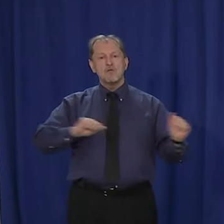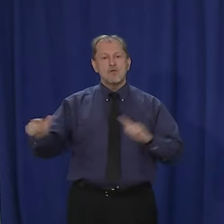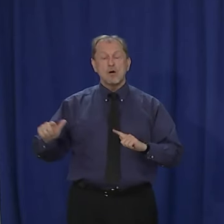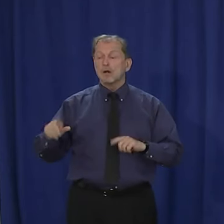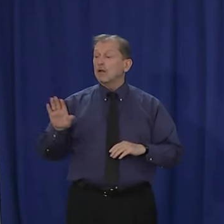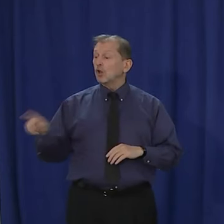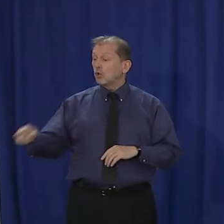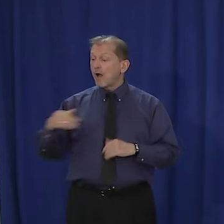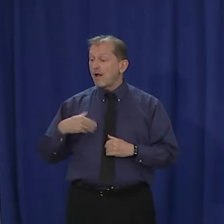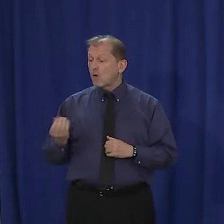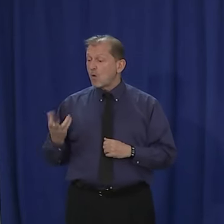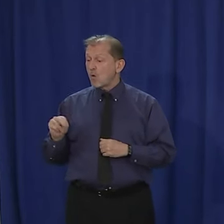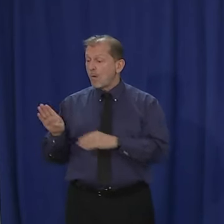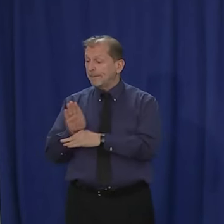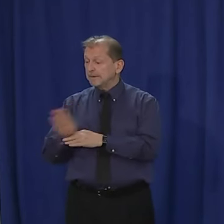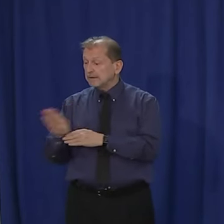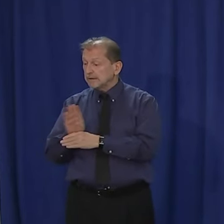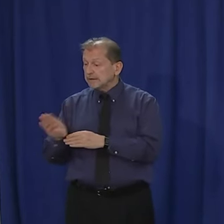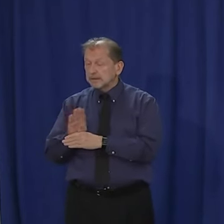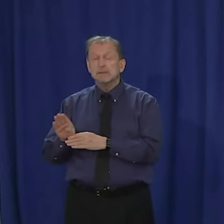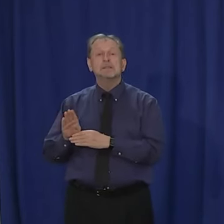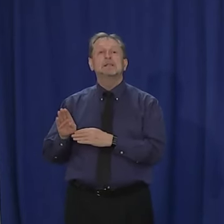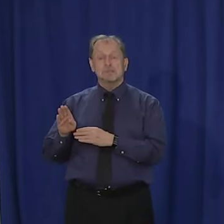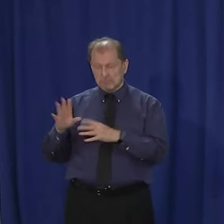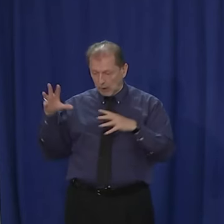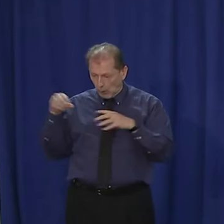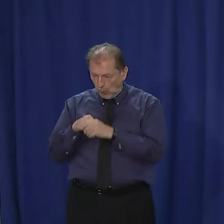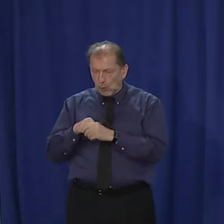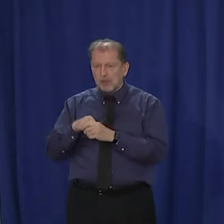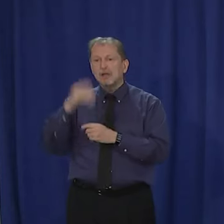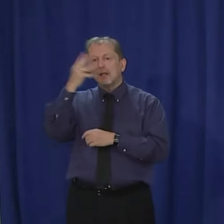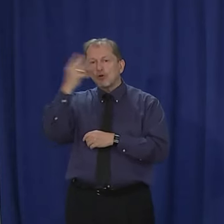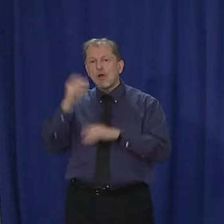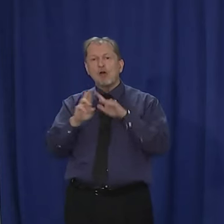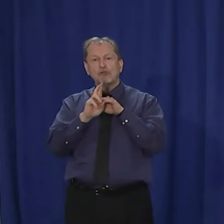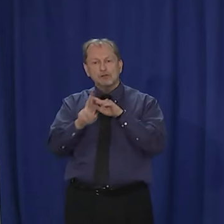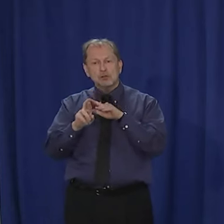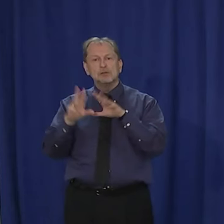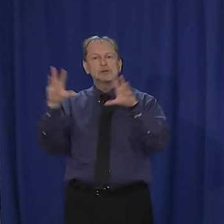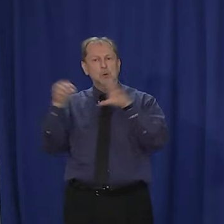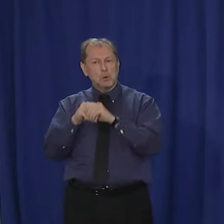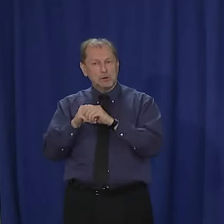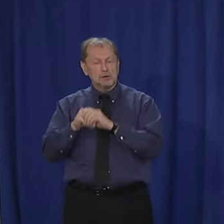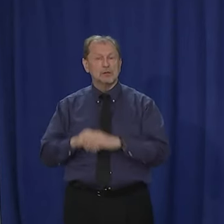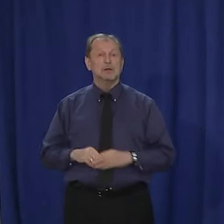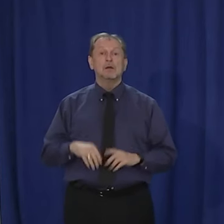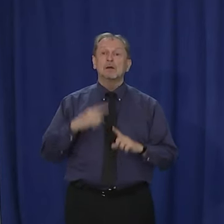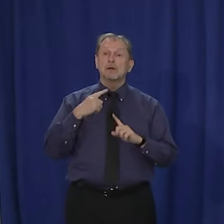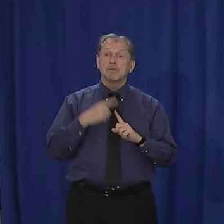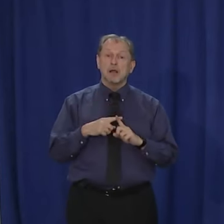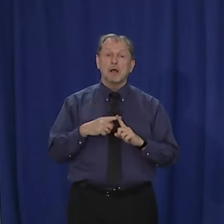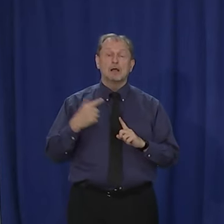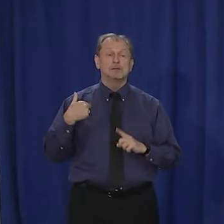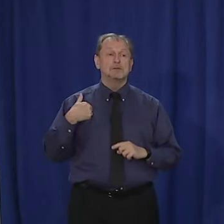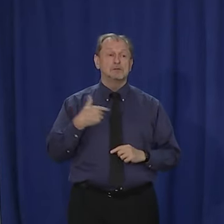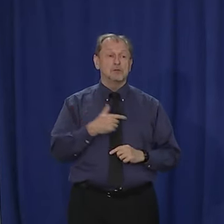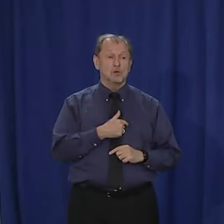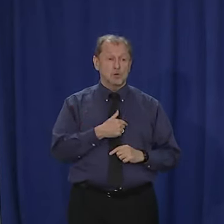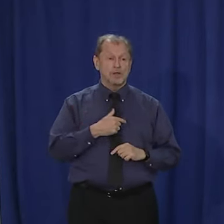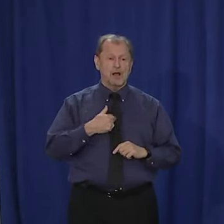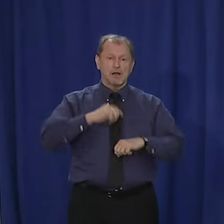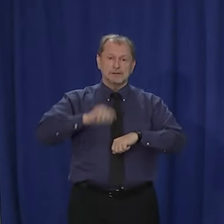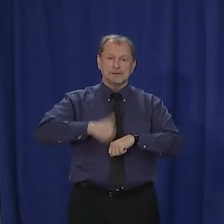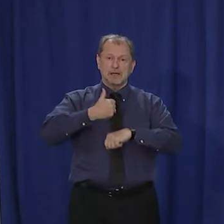entrepreneurs, including our immigrants and refugees. And perhaps most significant, we are standing up a disaster